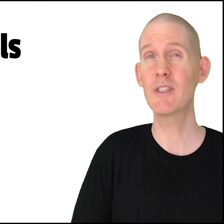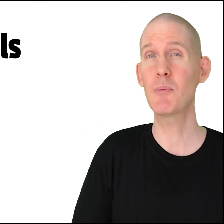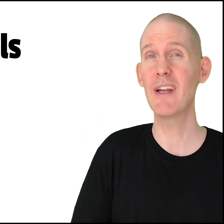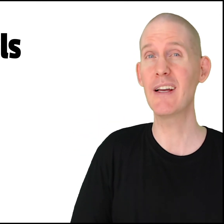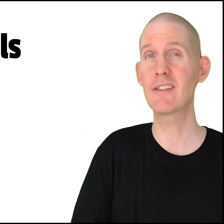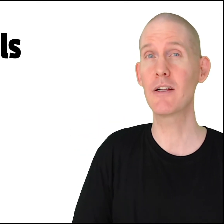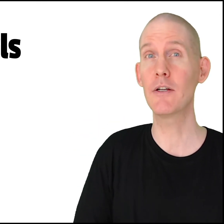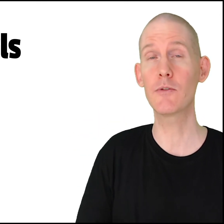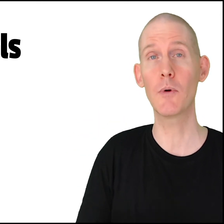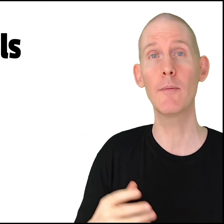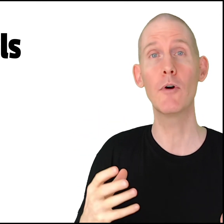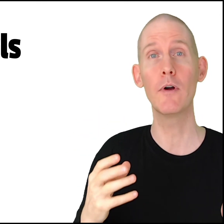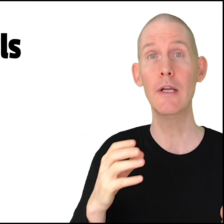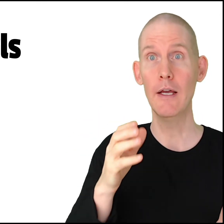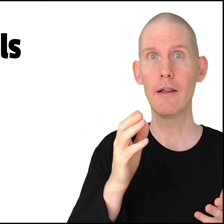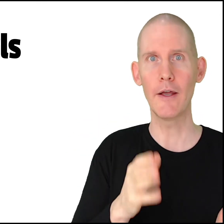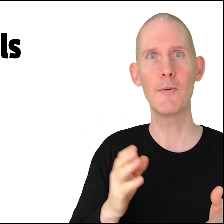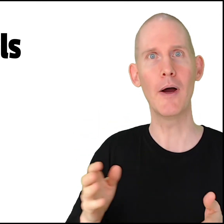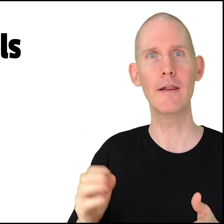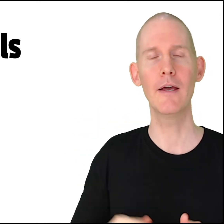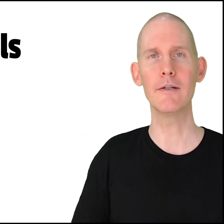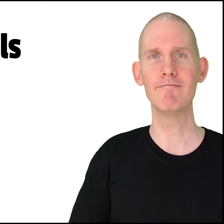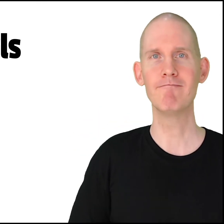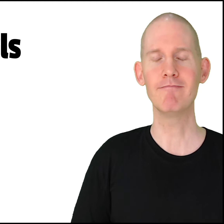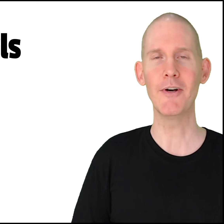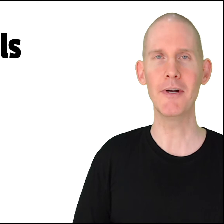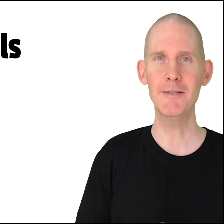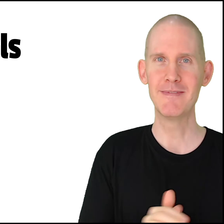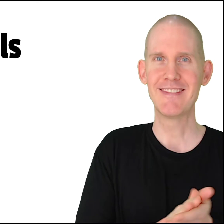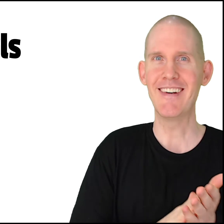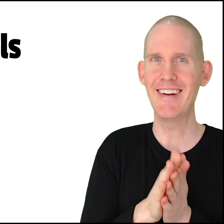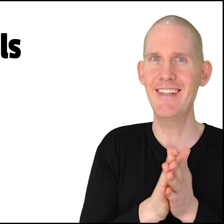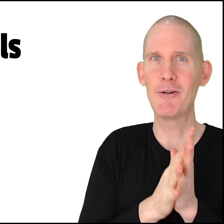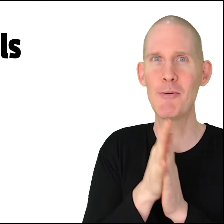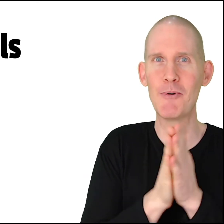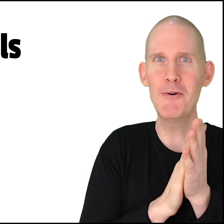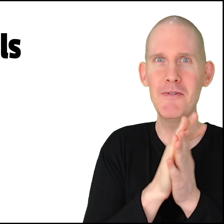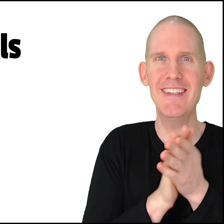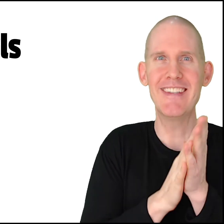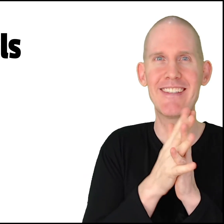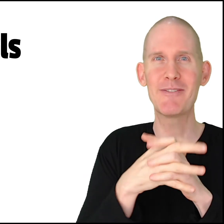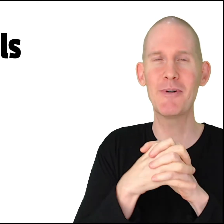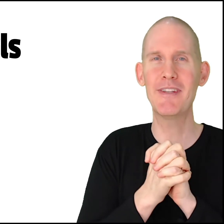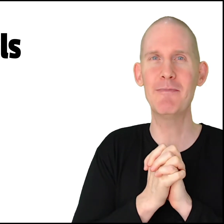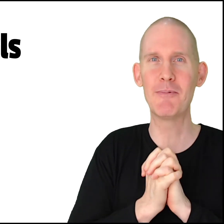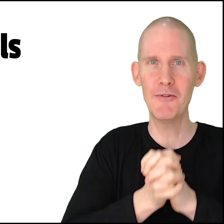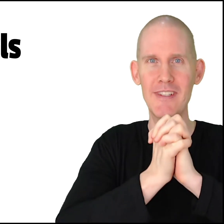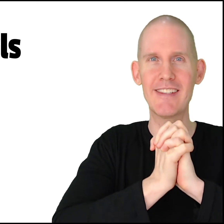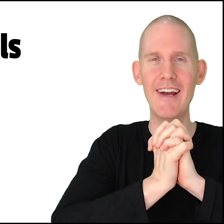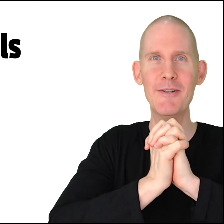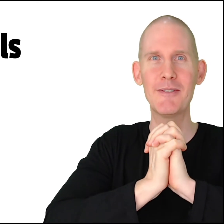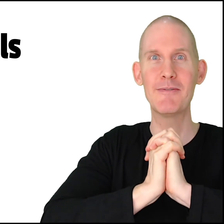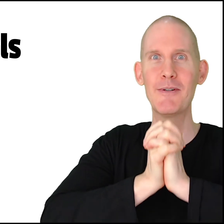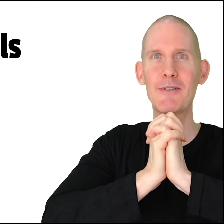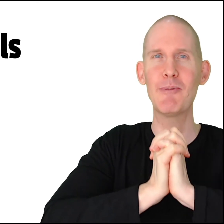and as clear as when I'm going letter by letter, all right? Right, you're improving. This is what the improving signers and fingerspellers